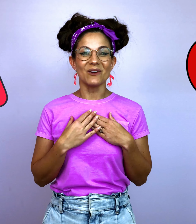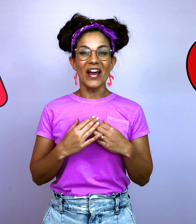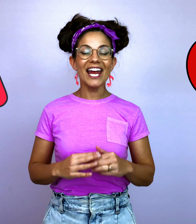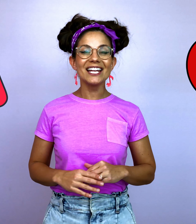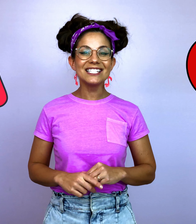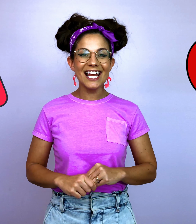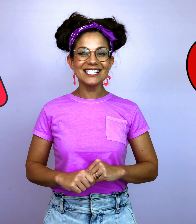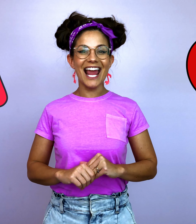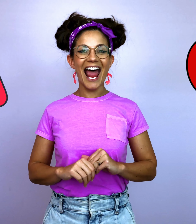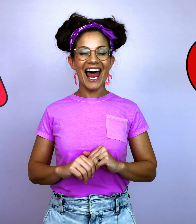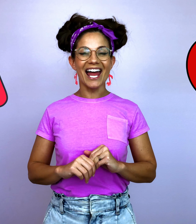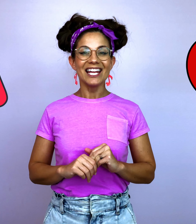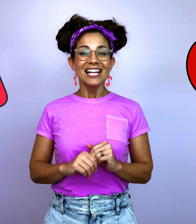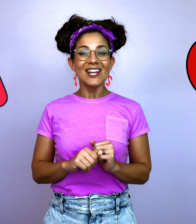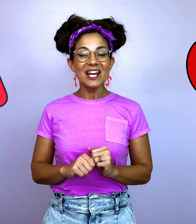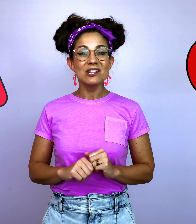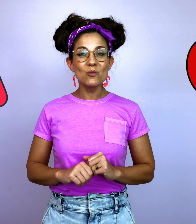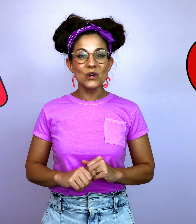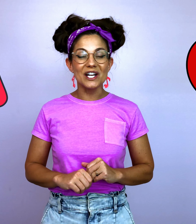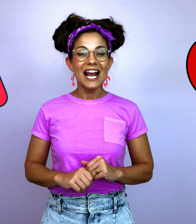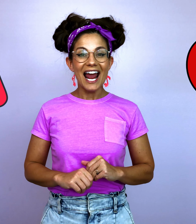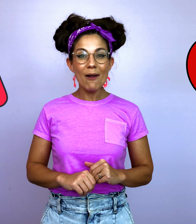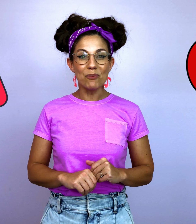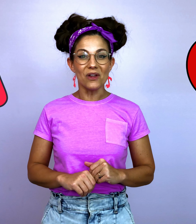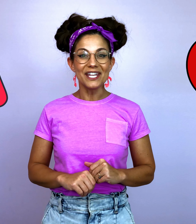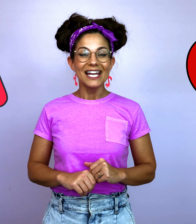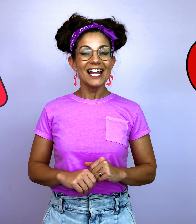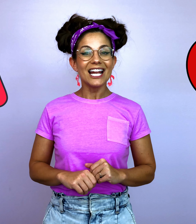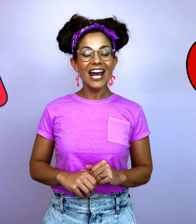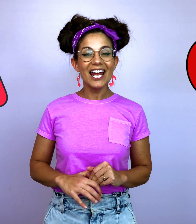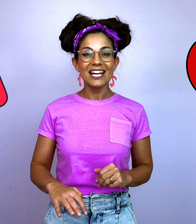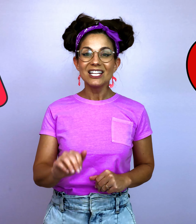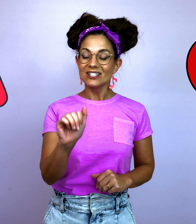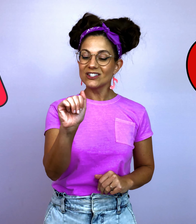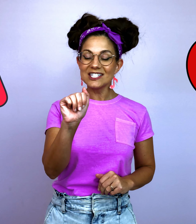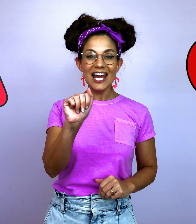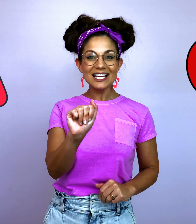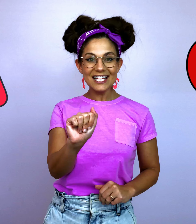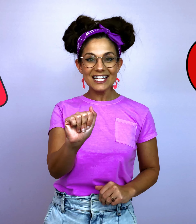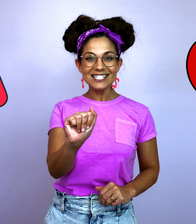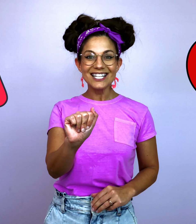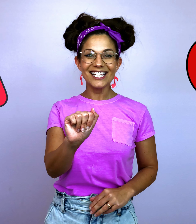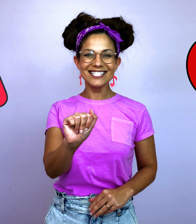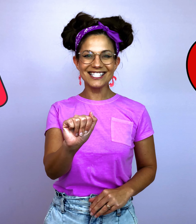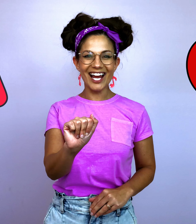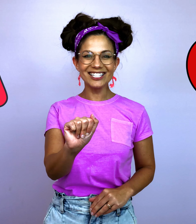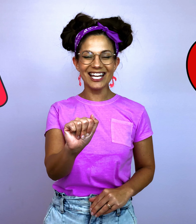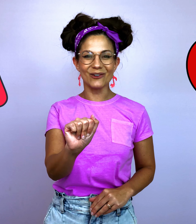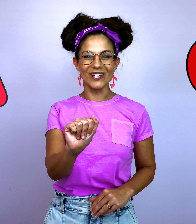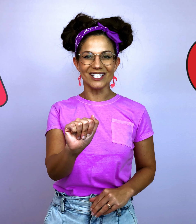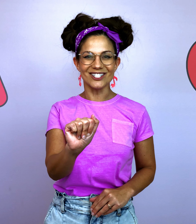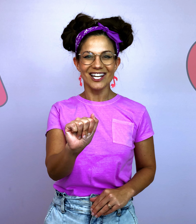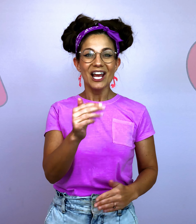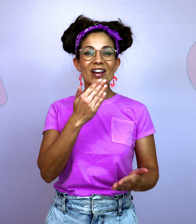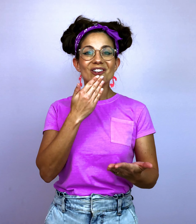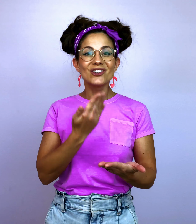A says A, like the word apple, and A looks like this in sign language.